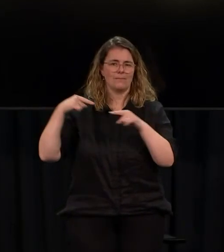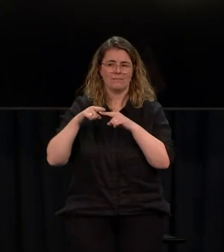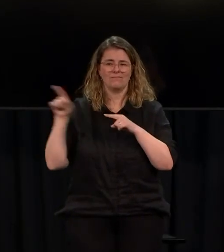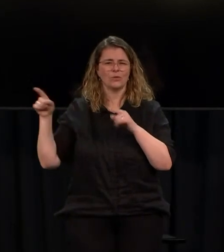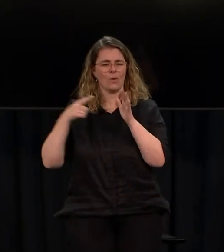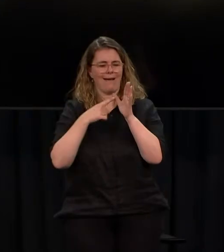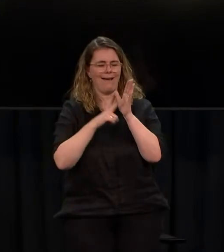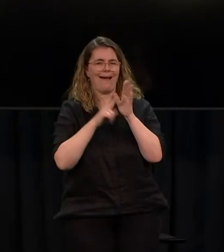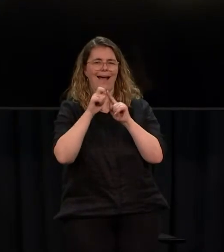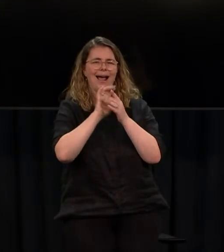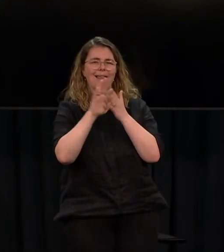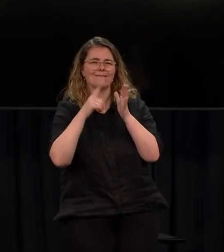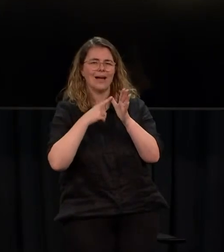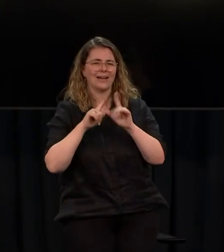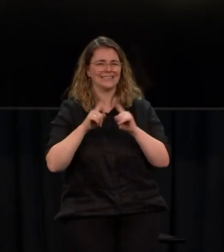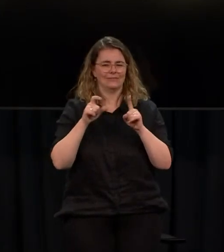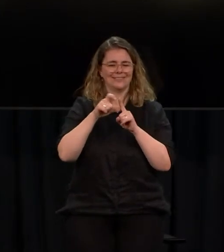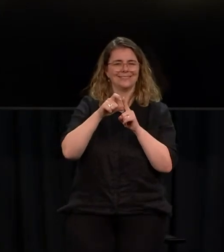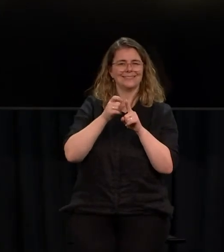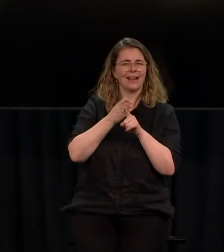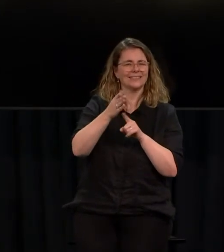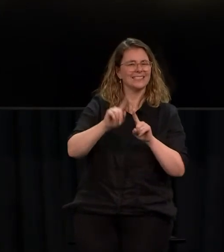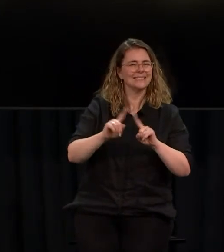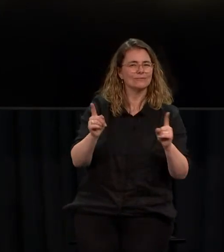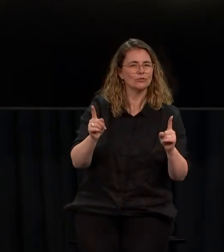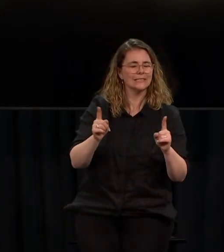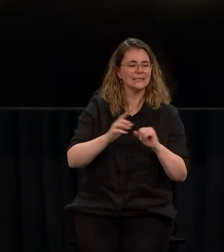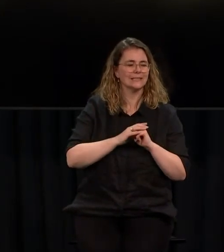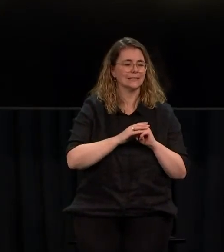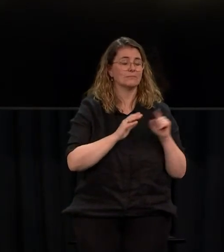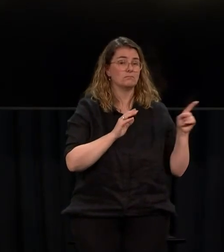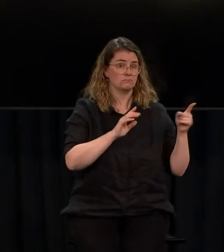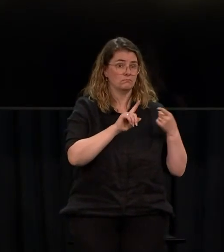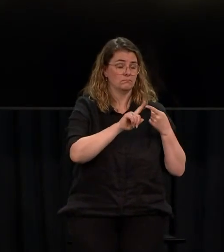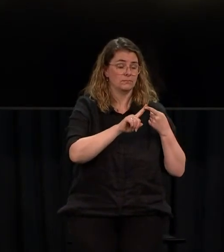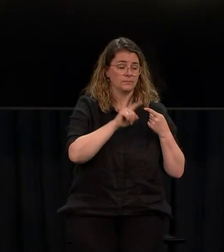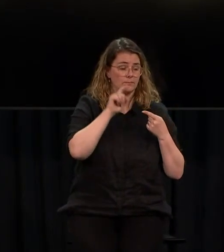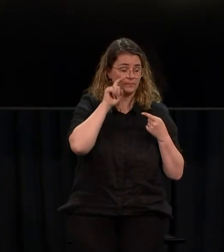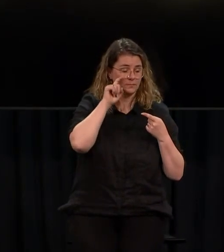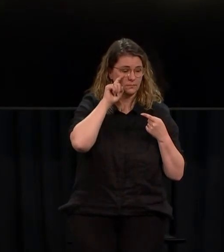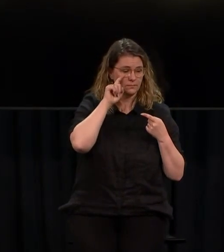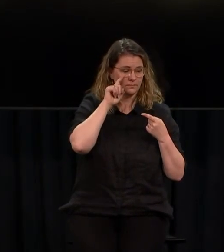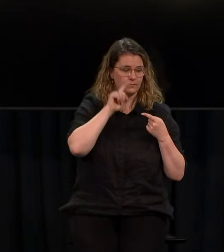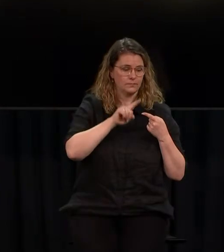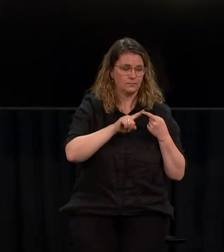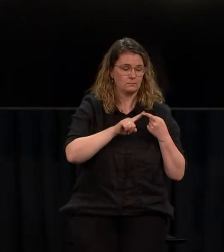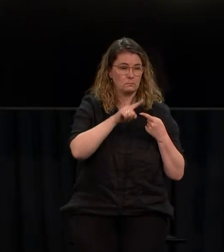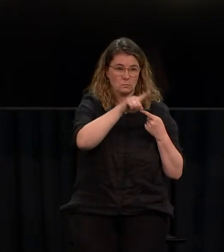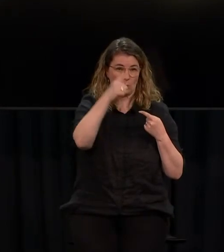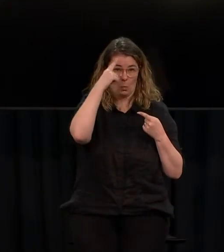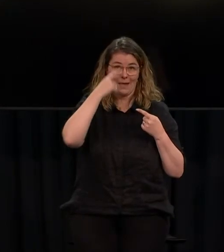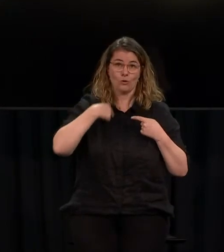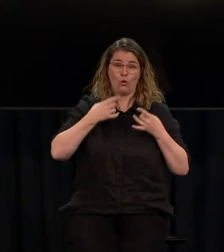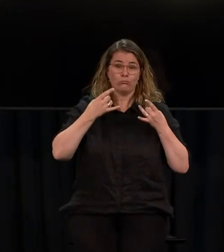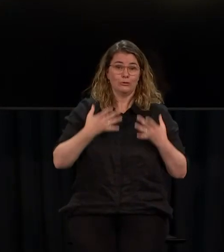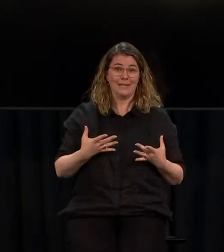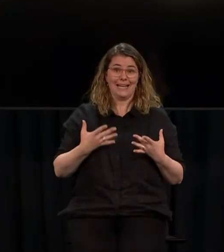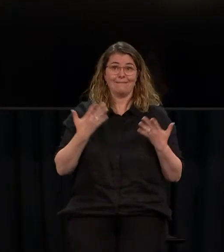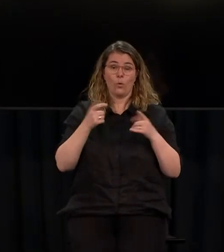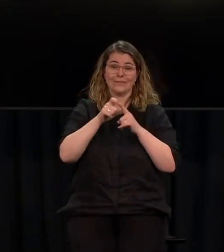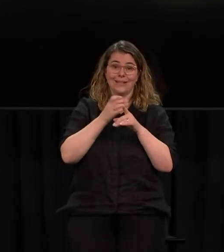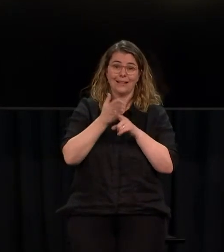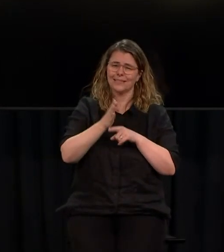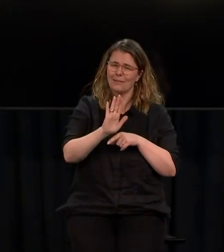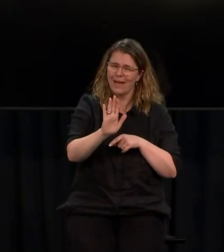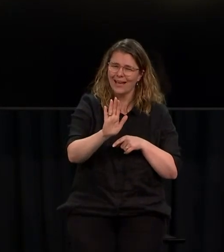way we deploy it now. And even and whilst I know there's a view that perhaps we weren't as prepared for Delta as we might have